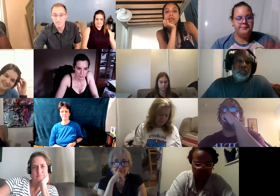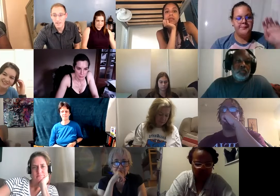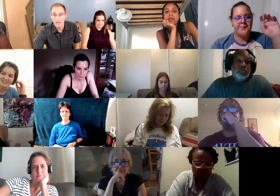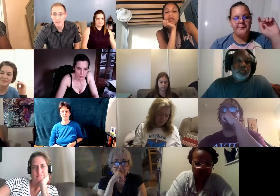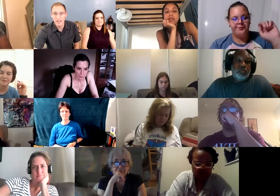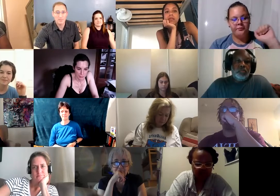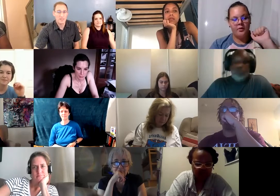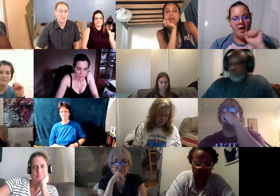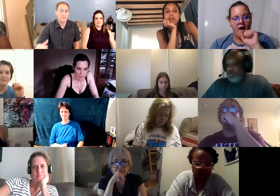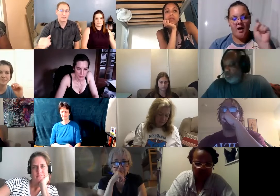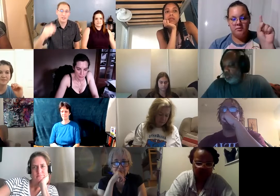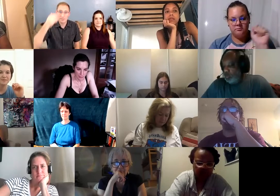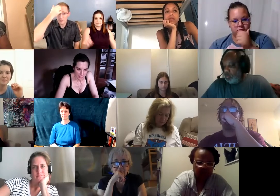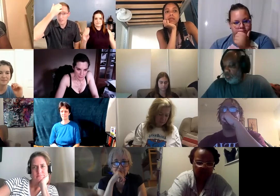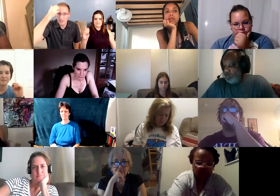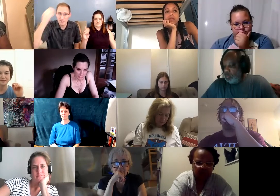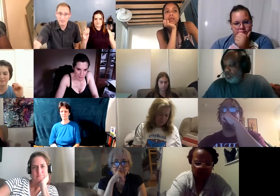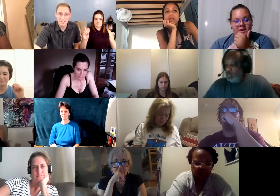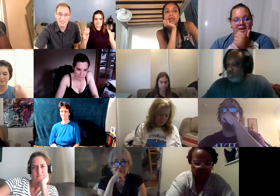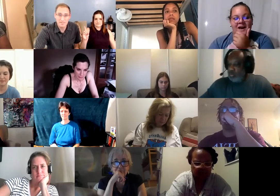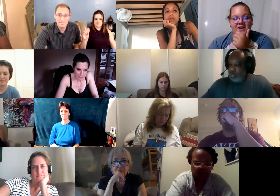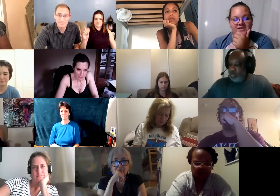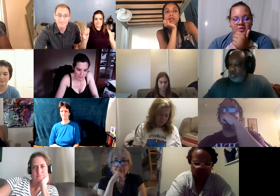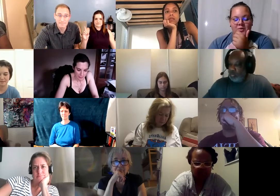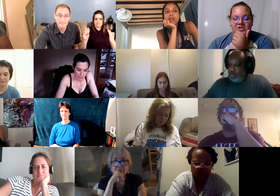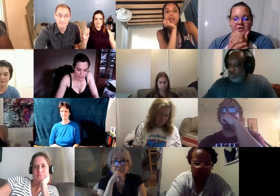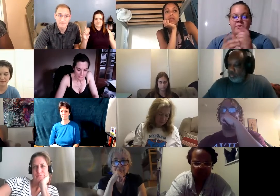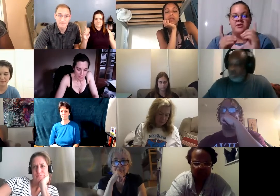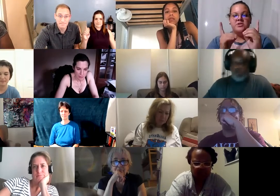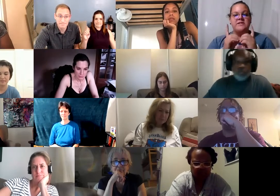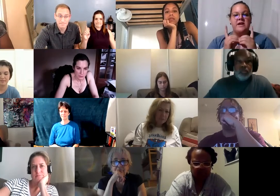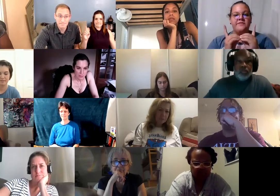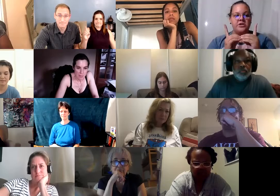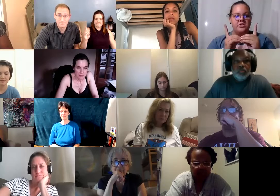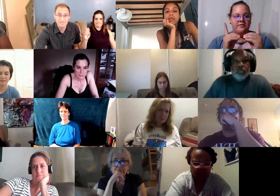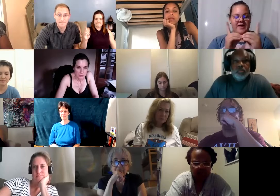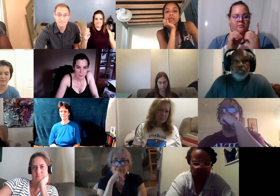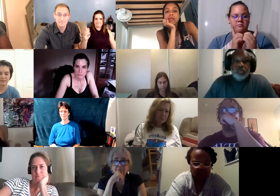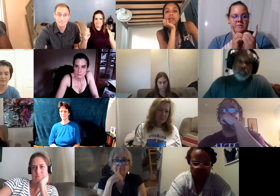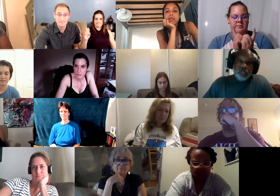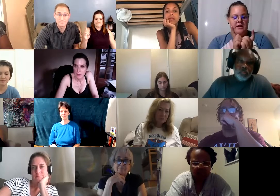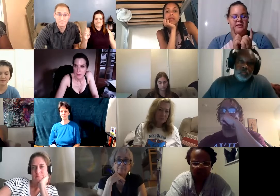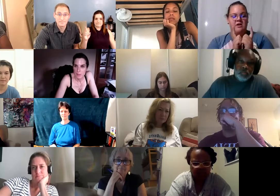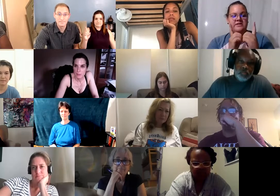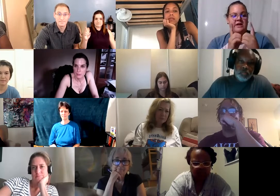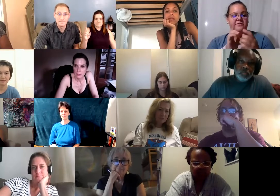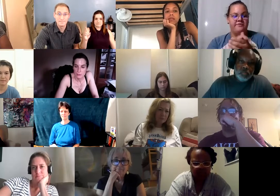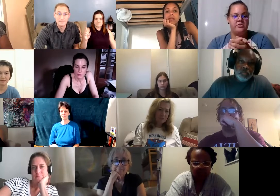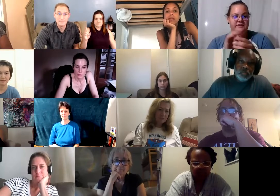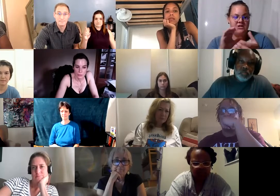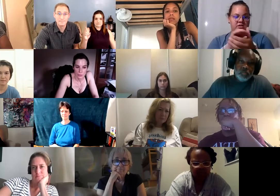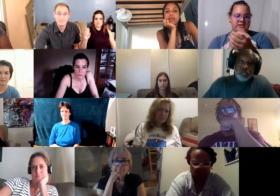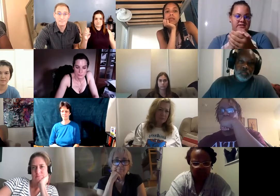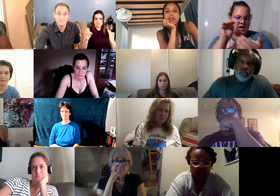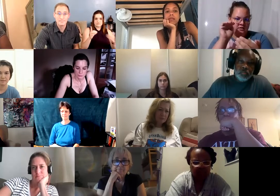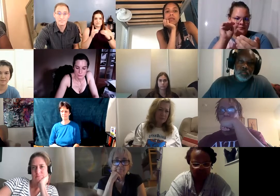representing. The other, Jolie, did you want to say something? Yeah, I just have a quick question. So the sign for that made me think of the sign for divorce.